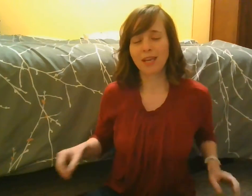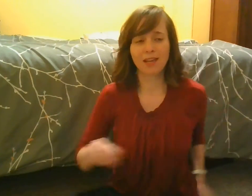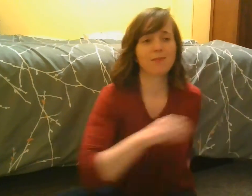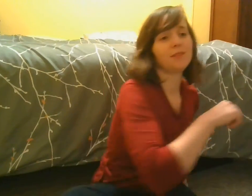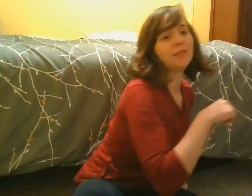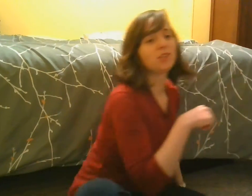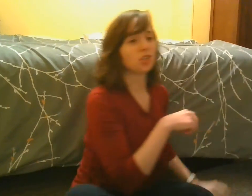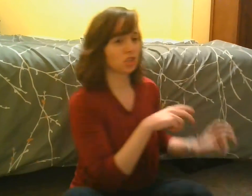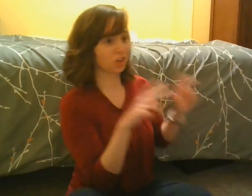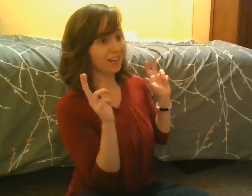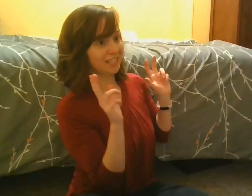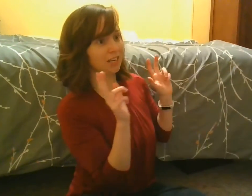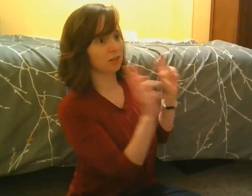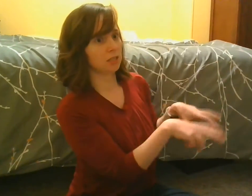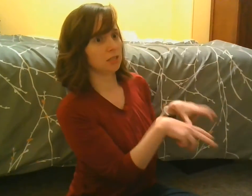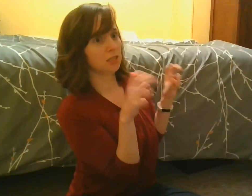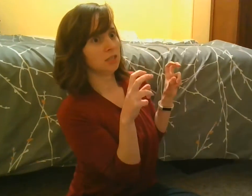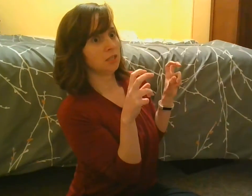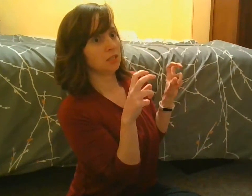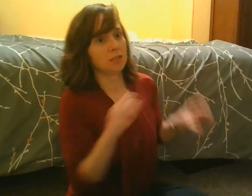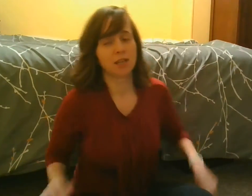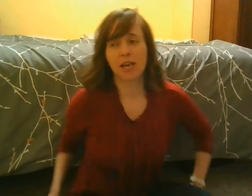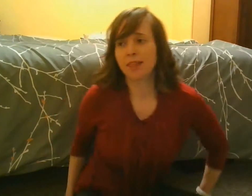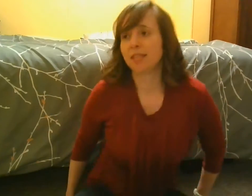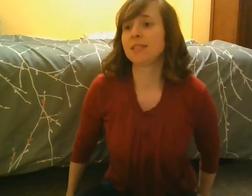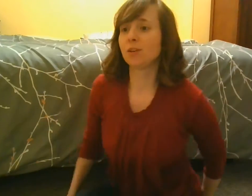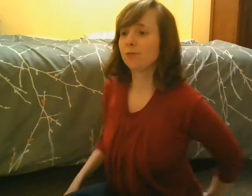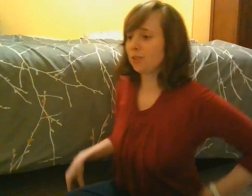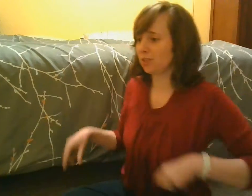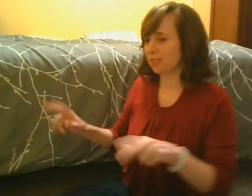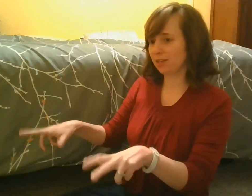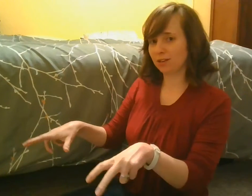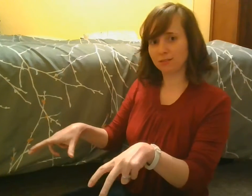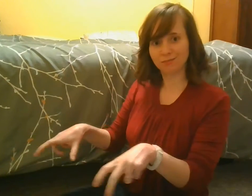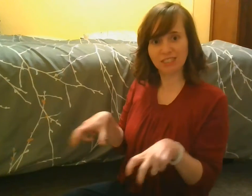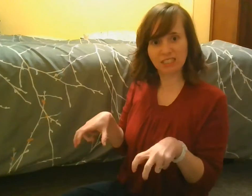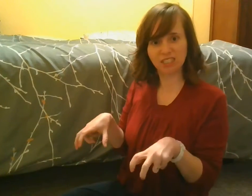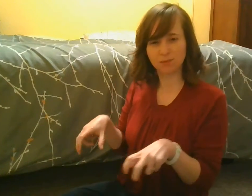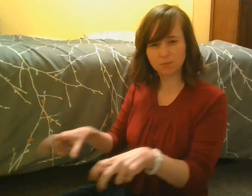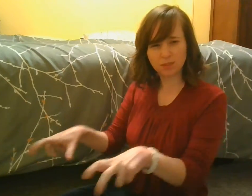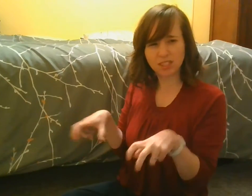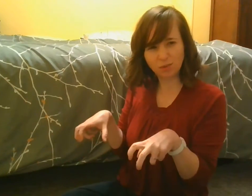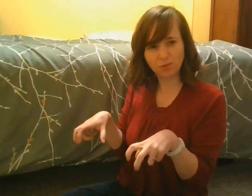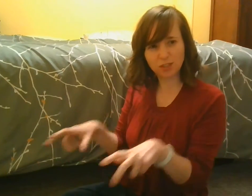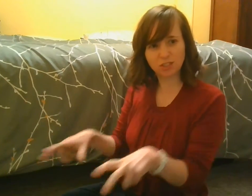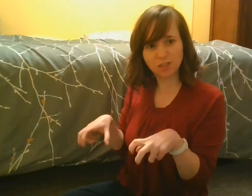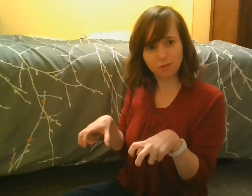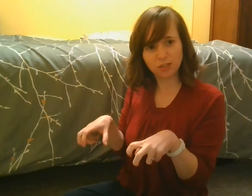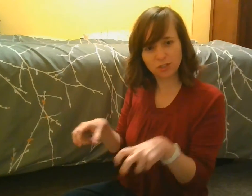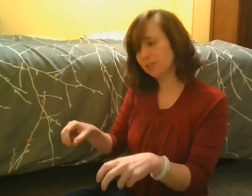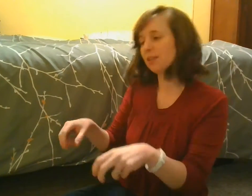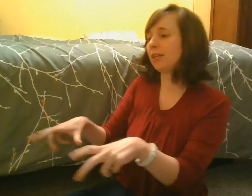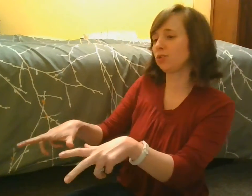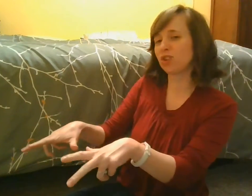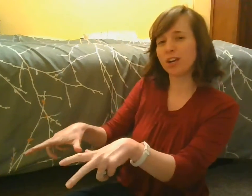have shocked here, and then selfish is here. Selfish. Like you're trying to